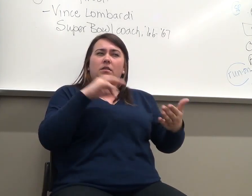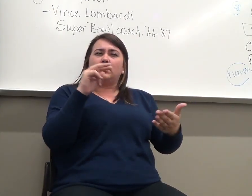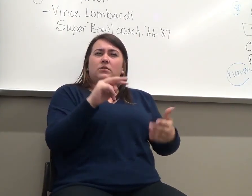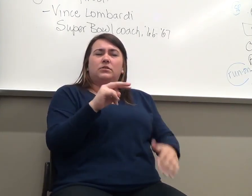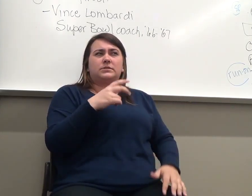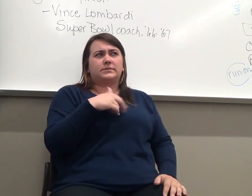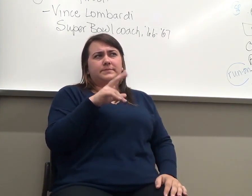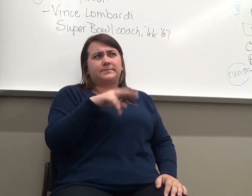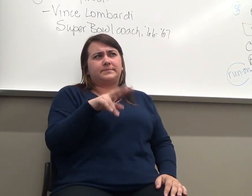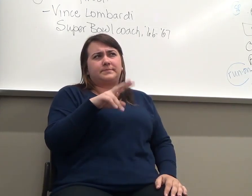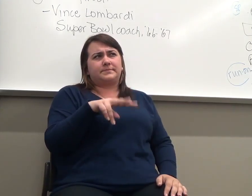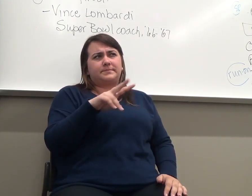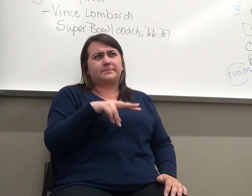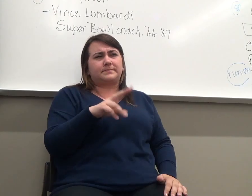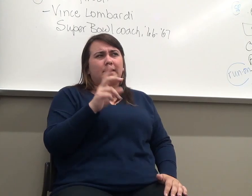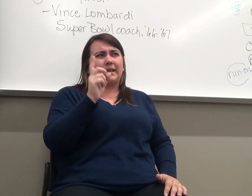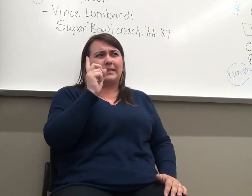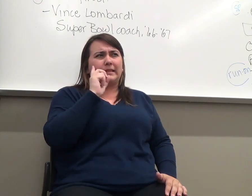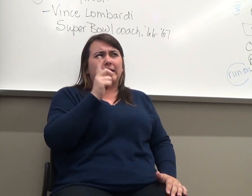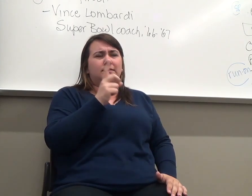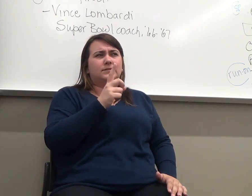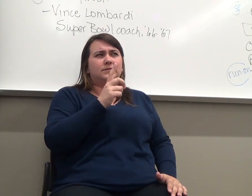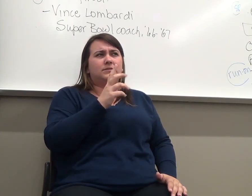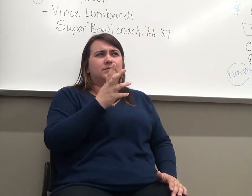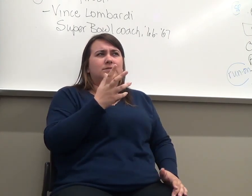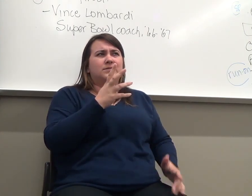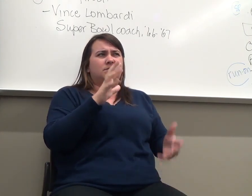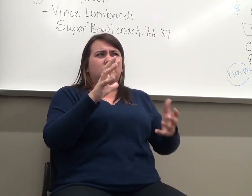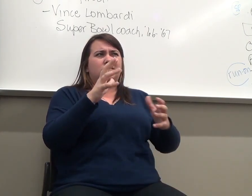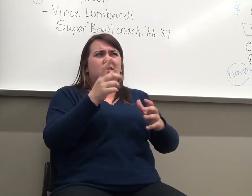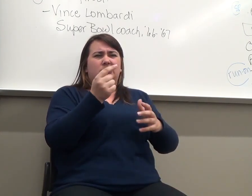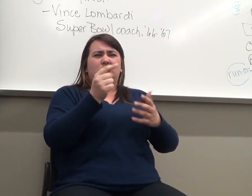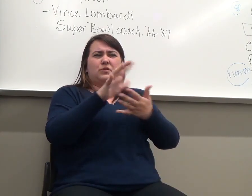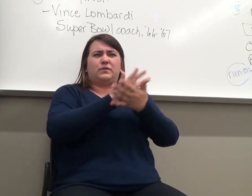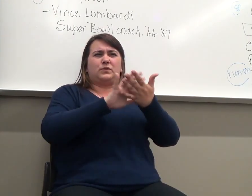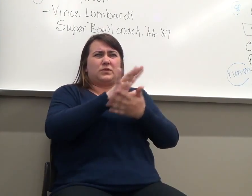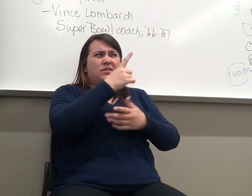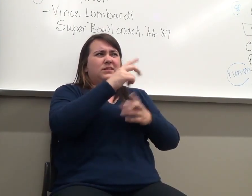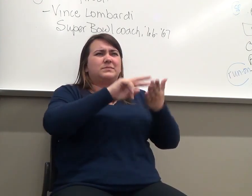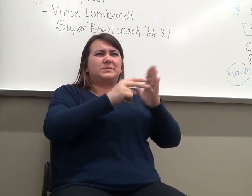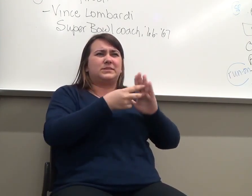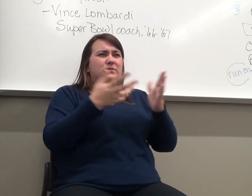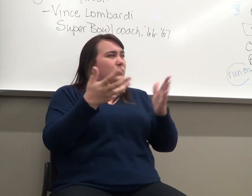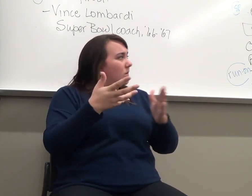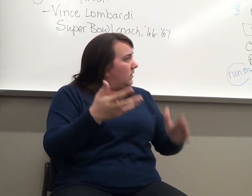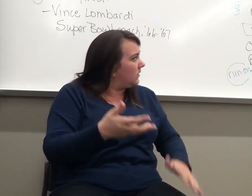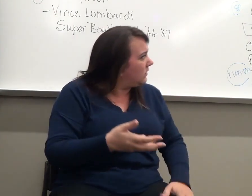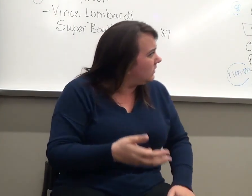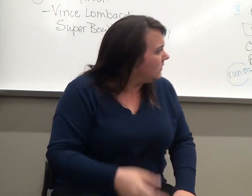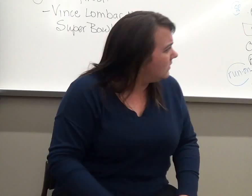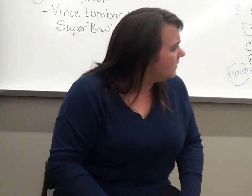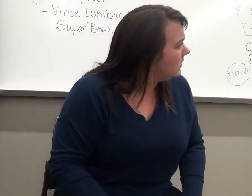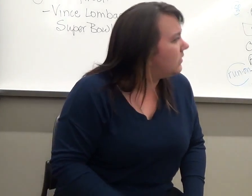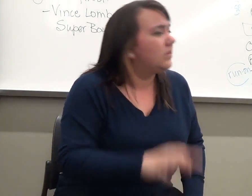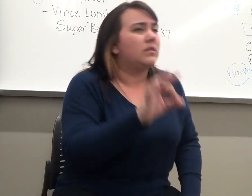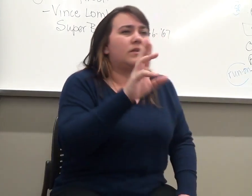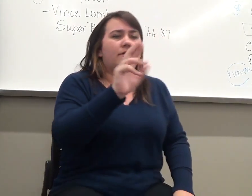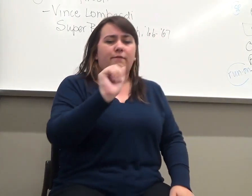do decide for some reason to have it at the bottom, here's the trick. I need to be able to see what the